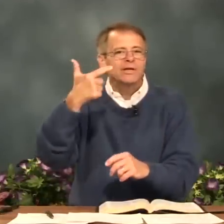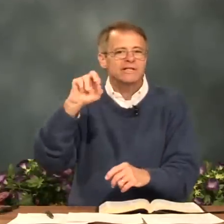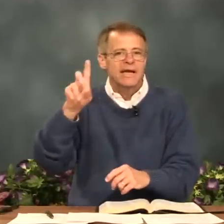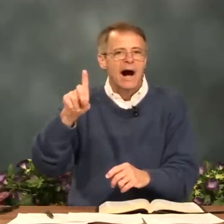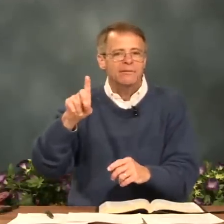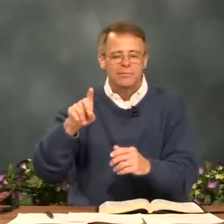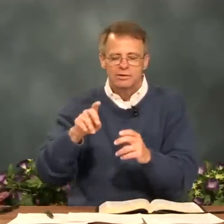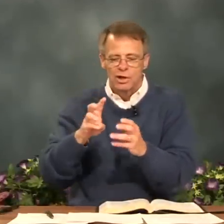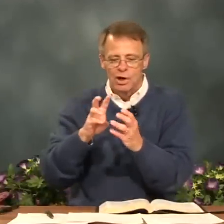Experiencing God. It's a